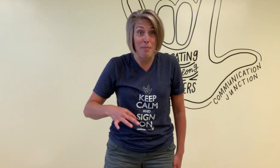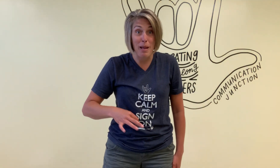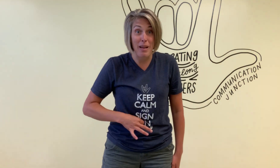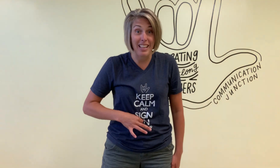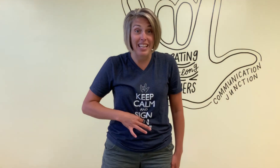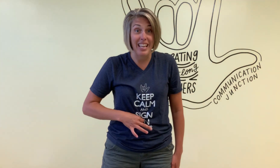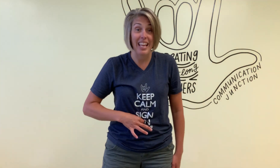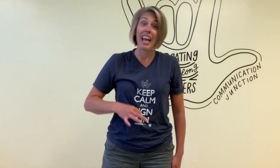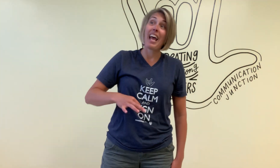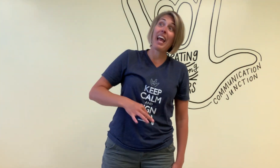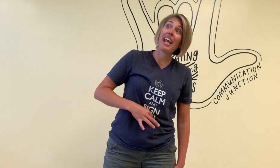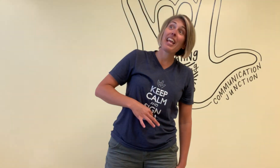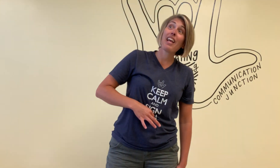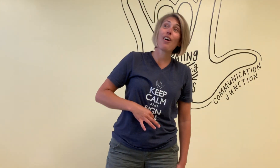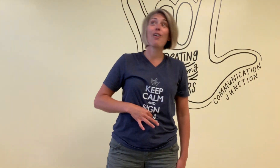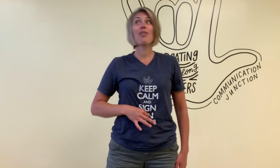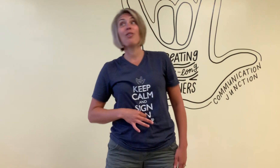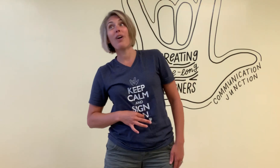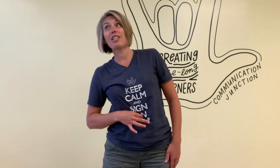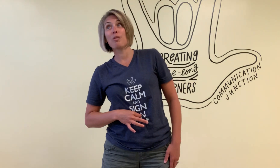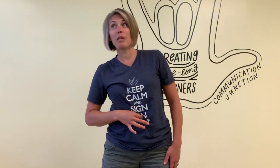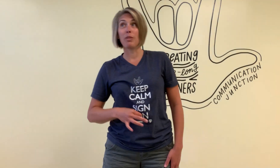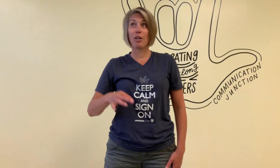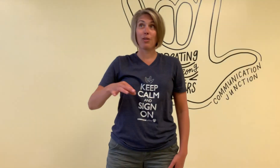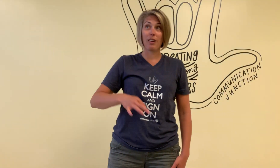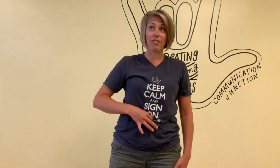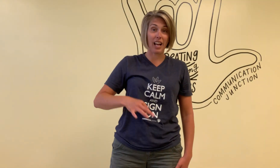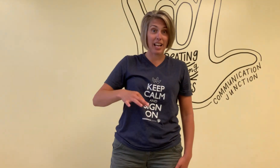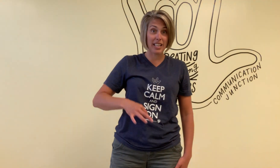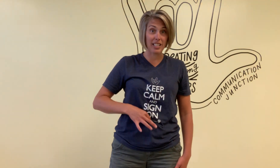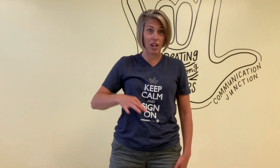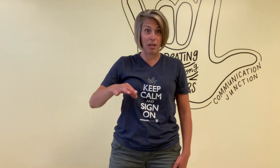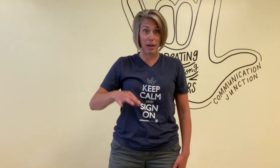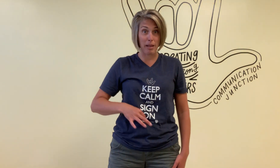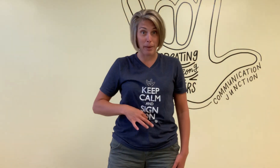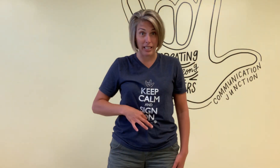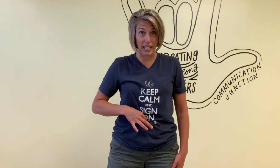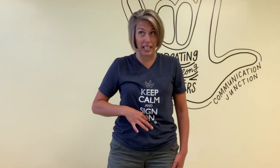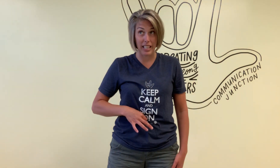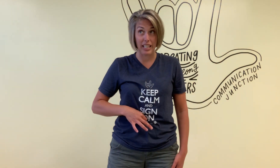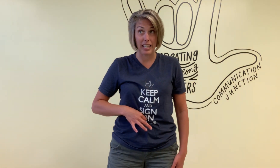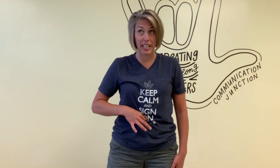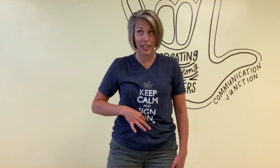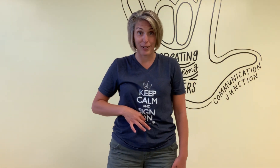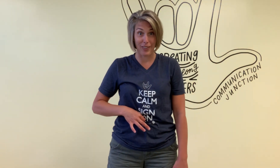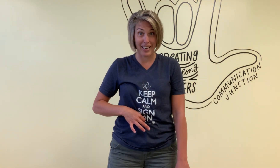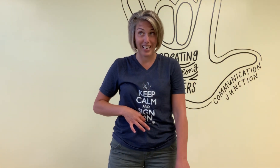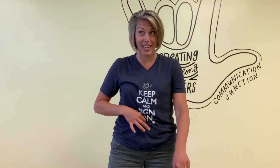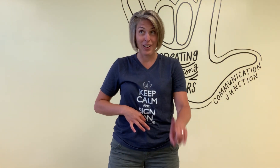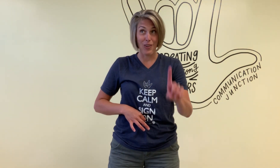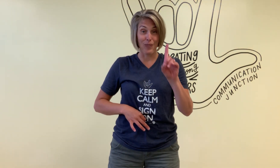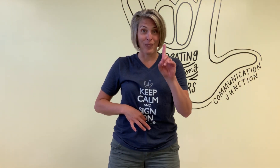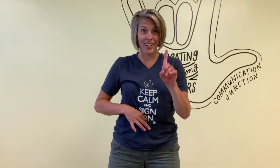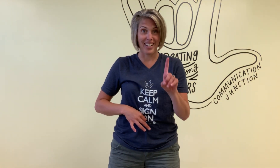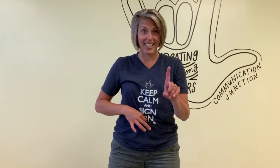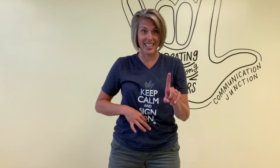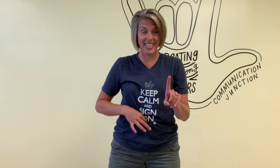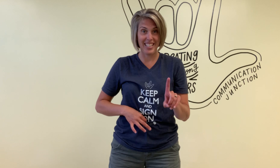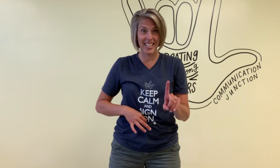my belly. Hey ho, watch me blow. A fly is on my belly. Are you ready? 1,